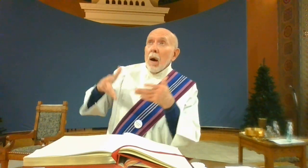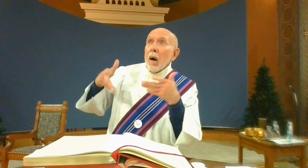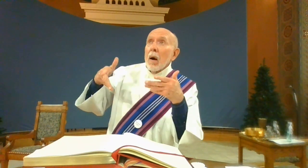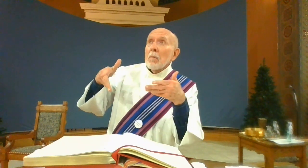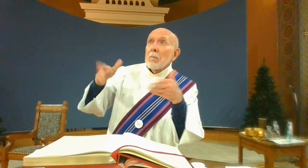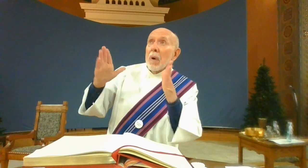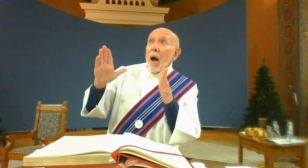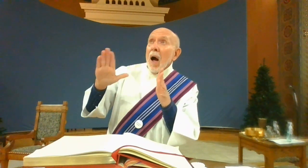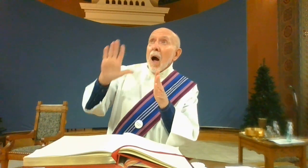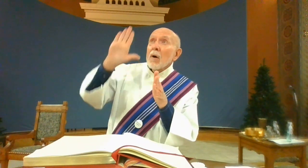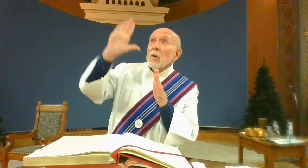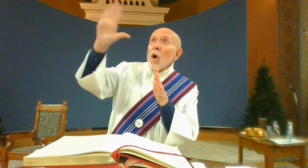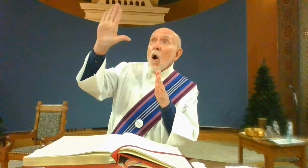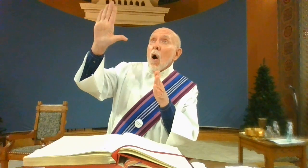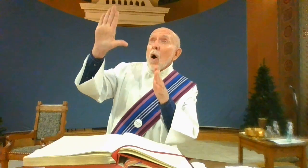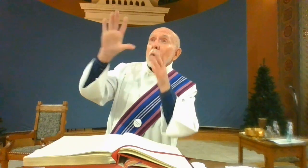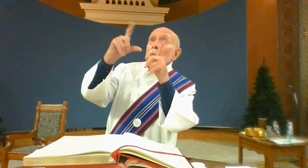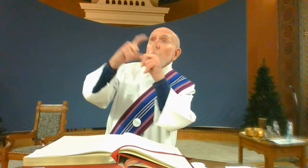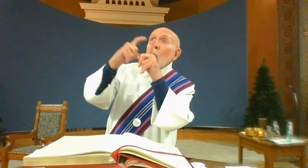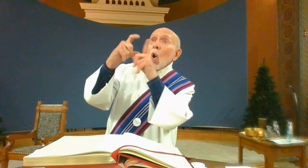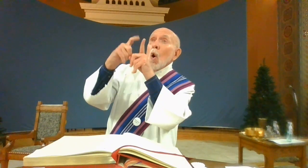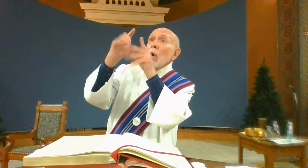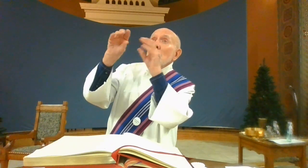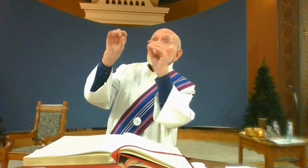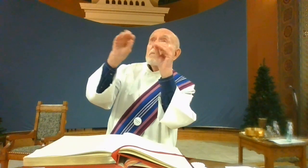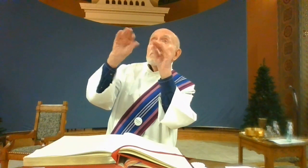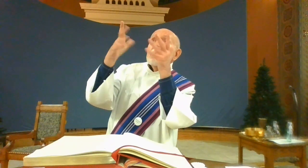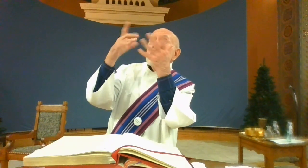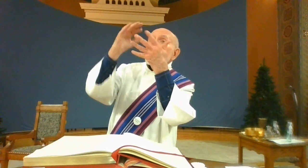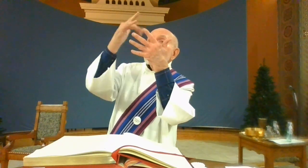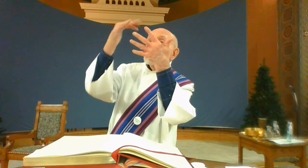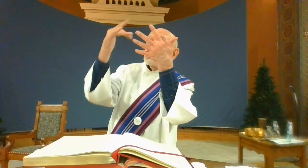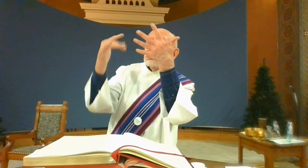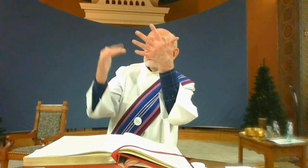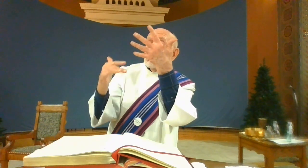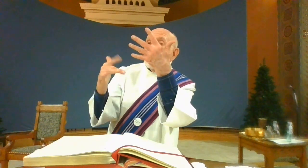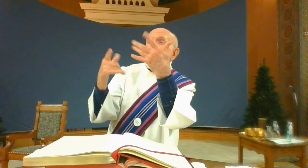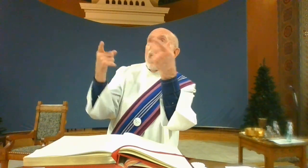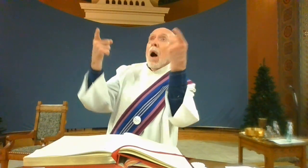May it be done to me according to your word.